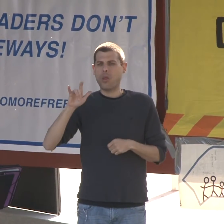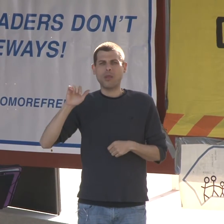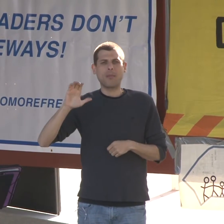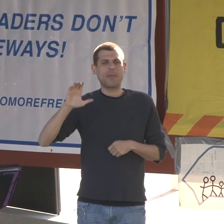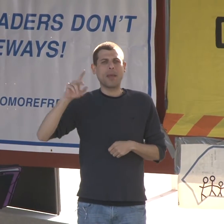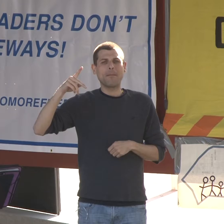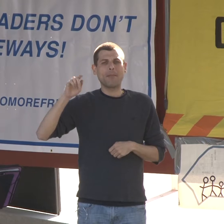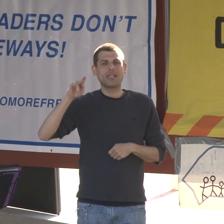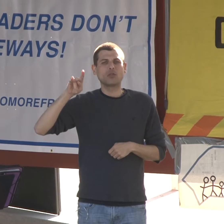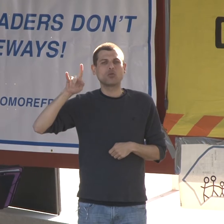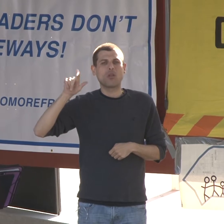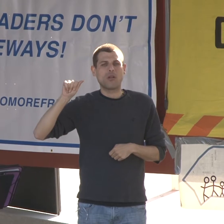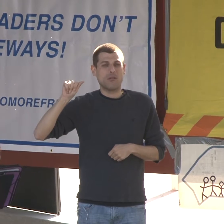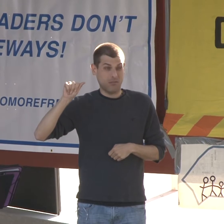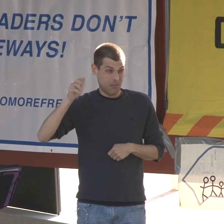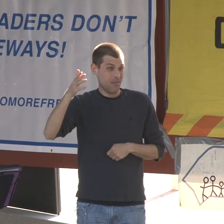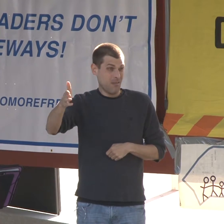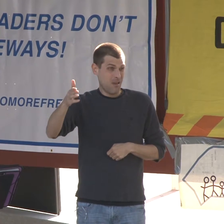State.